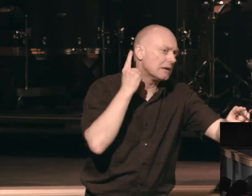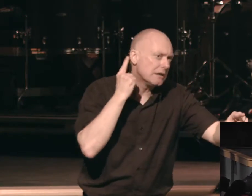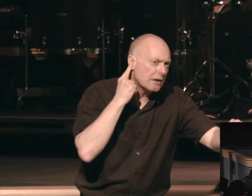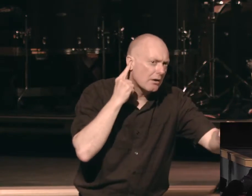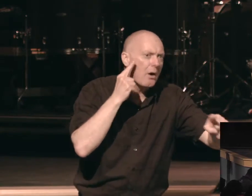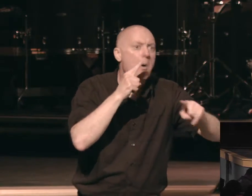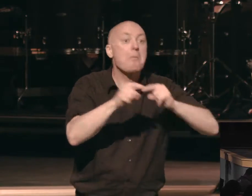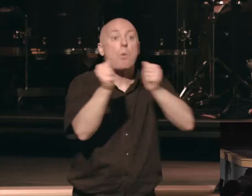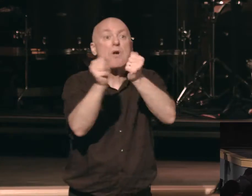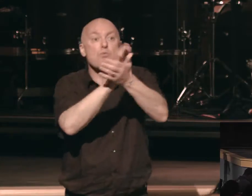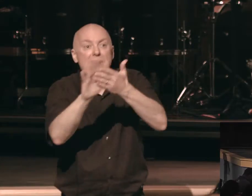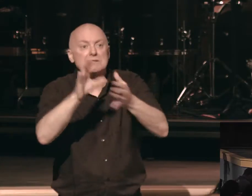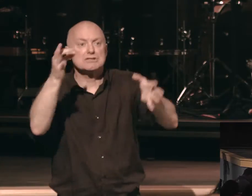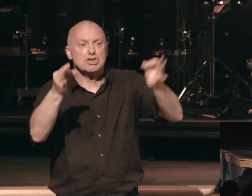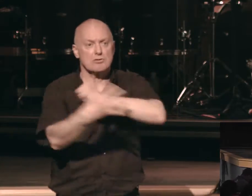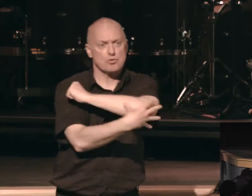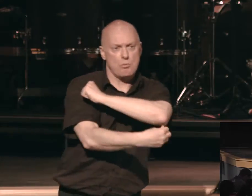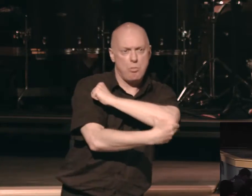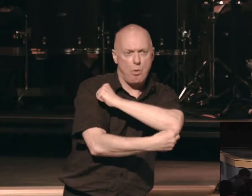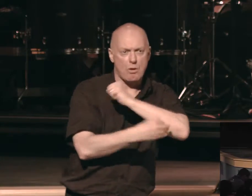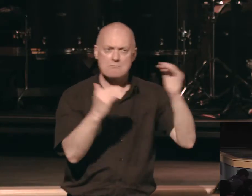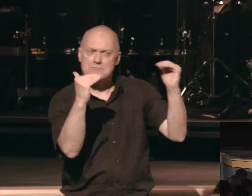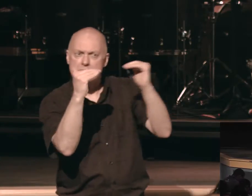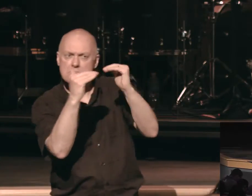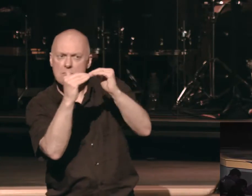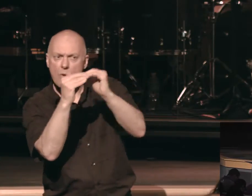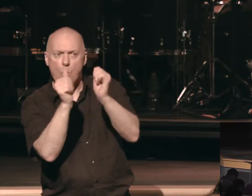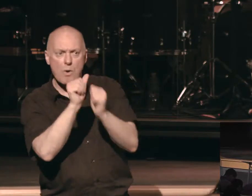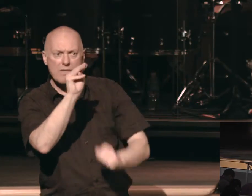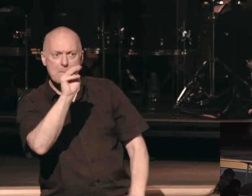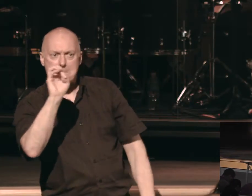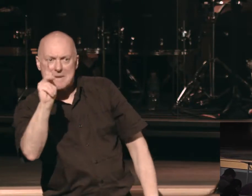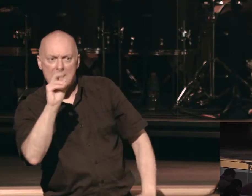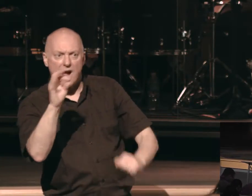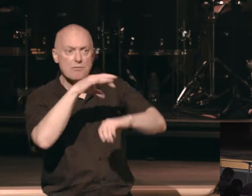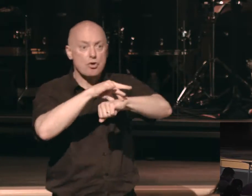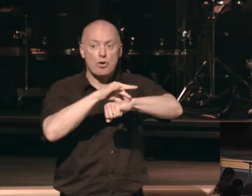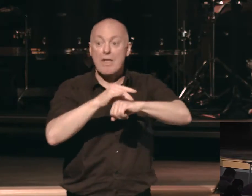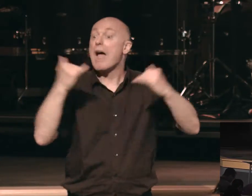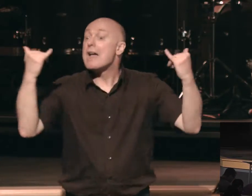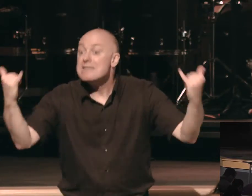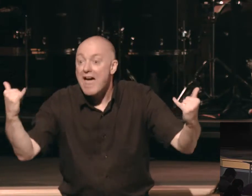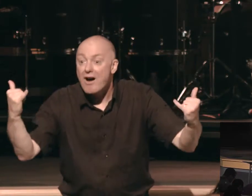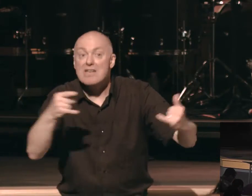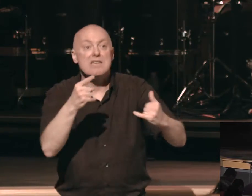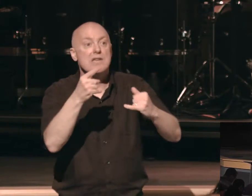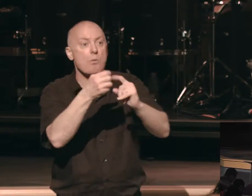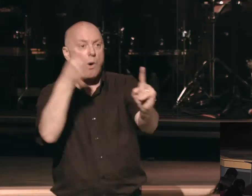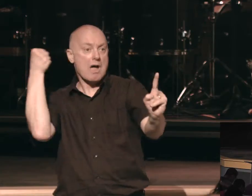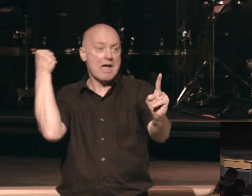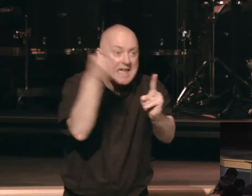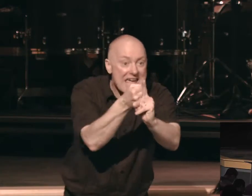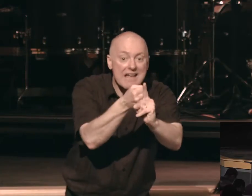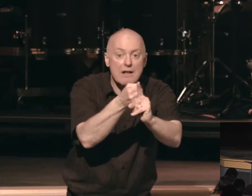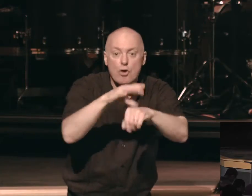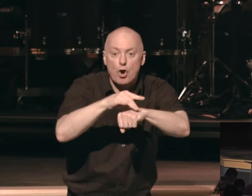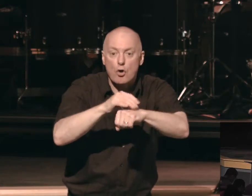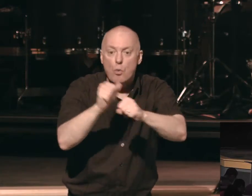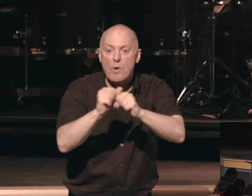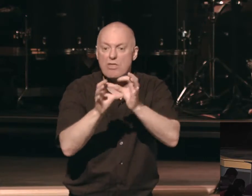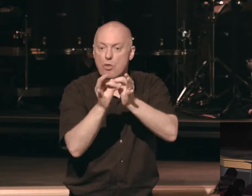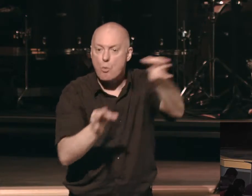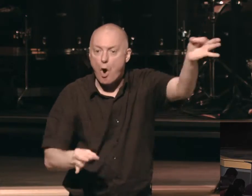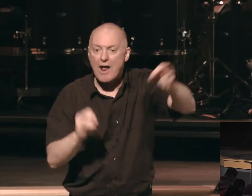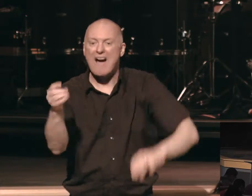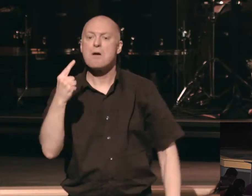with righteousness he shall judge the poor and decide with equity for the meek of the earth. Check this out. He shall strike the earth with